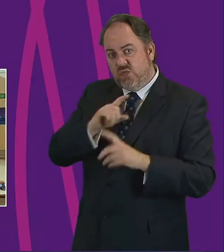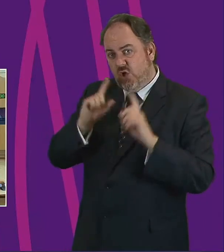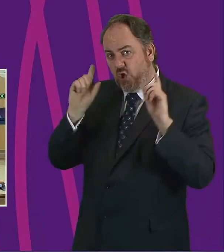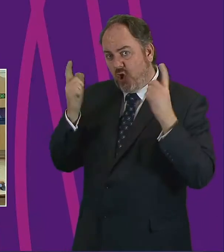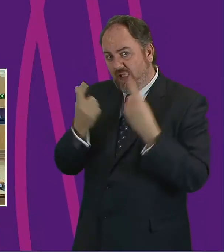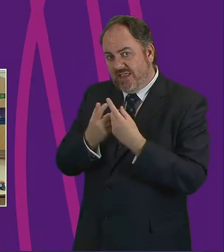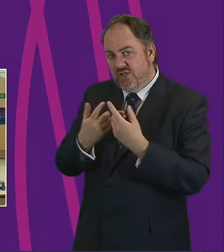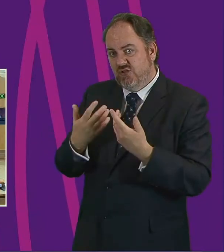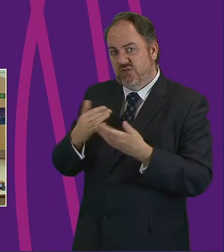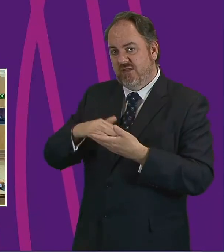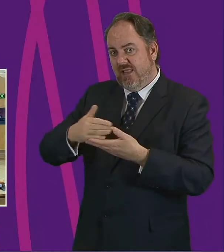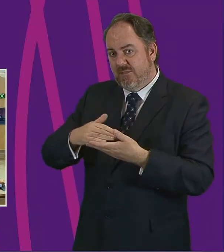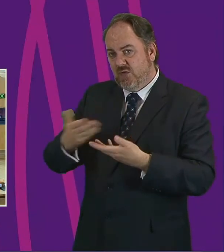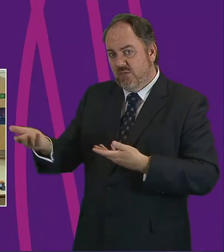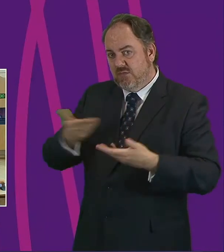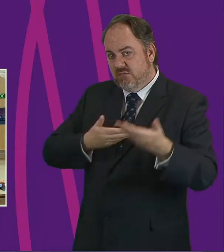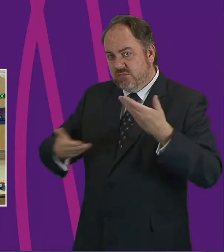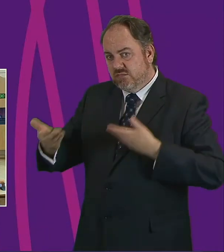John Swinney.